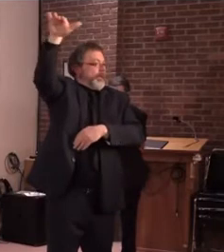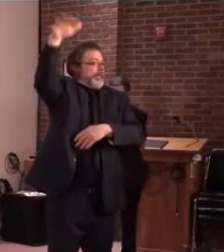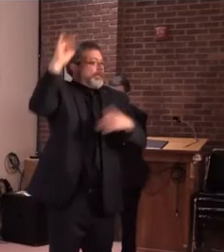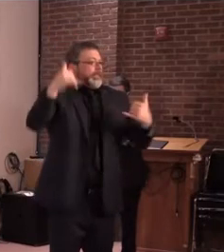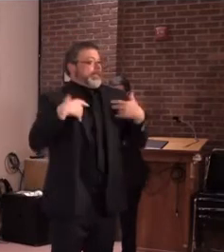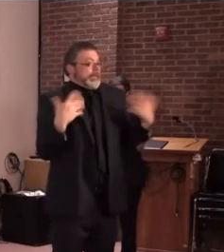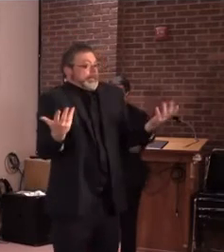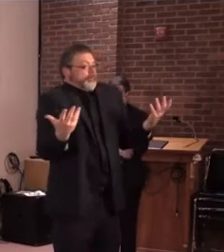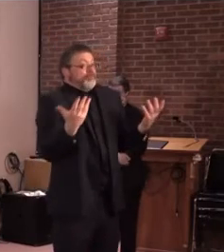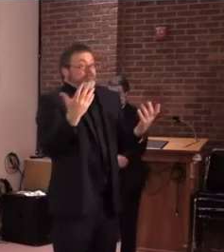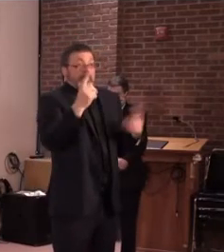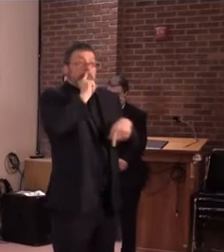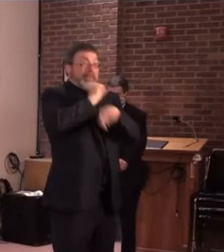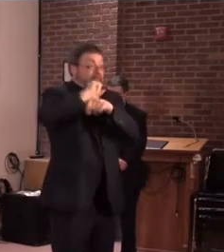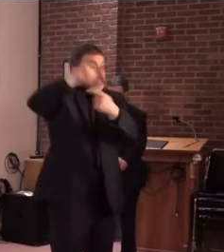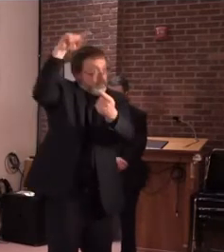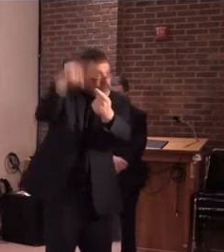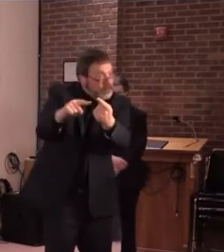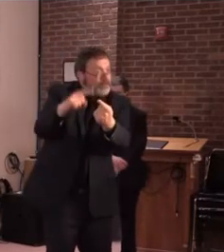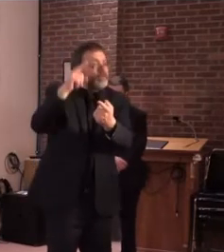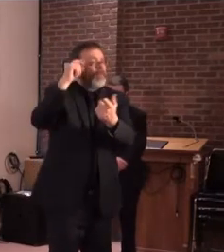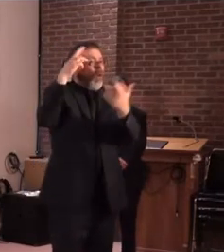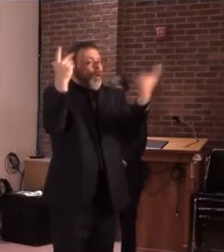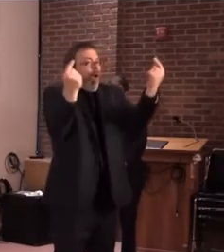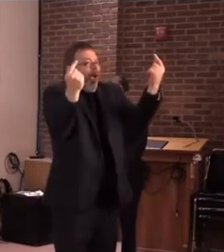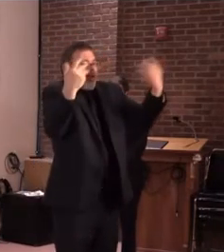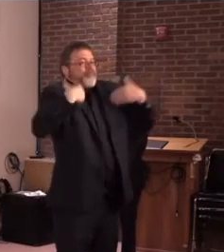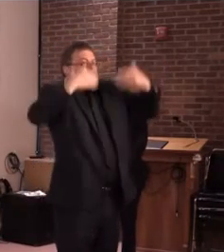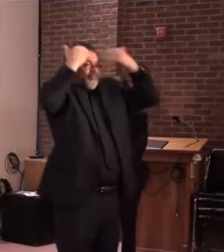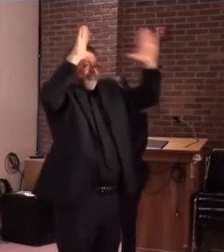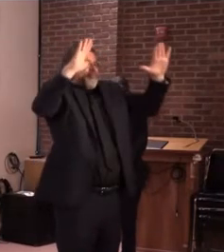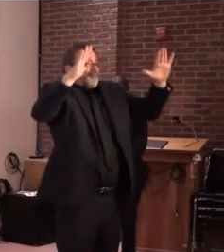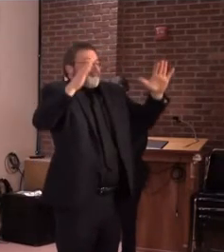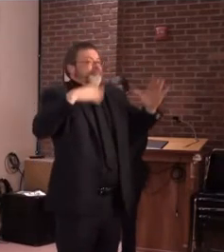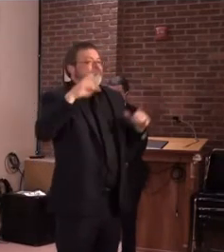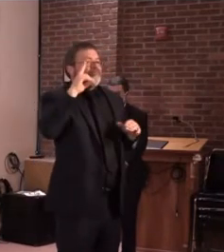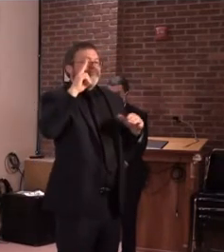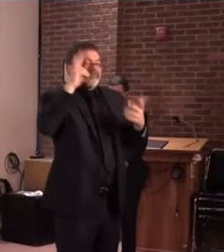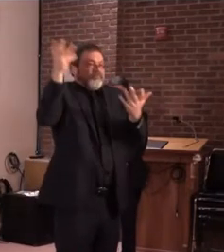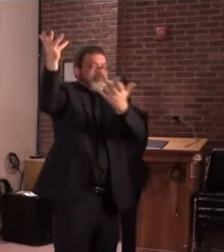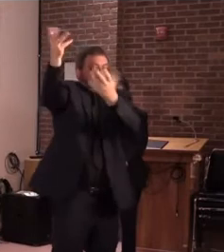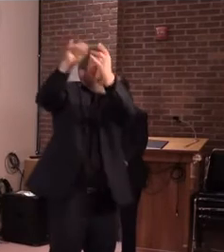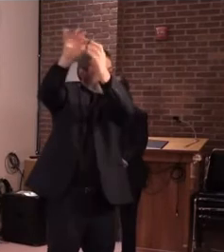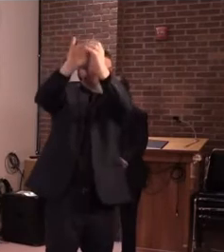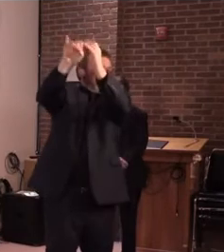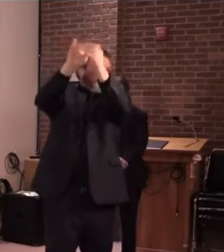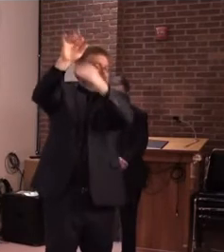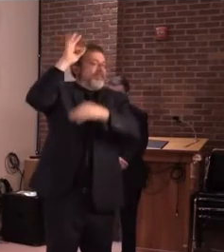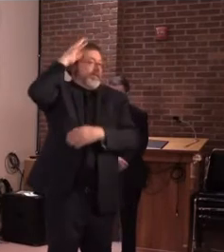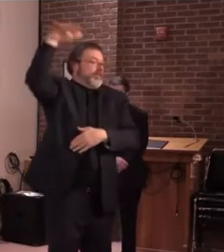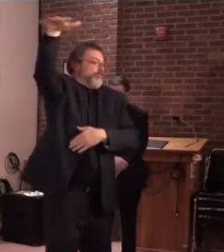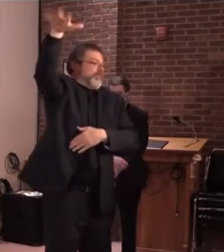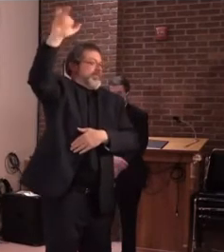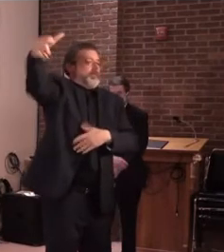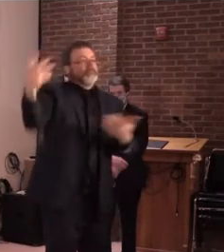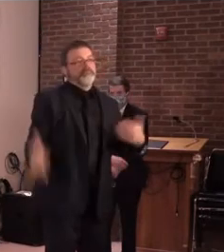there. And just a quick follow-up, do we anticipate these cuts could include layoffs?